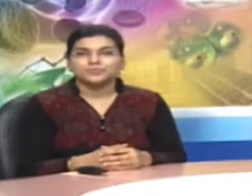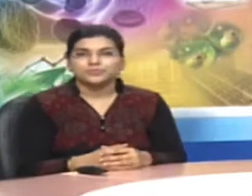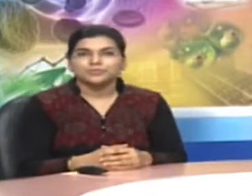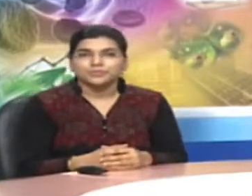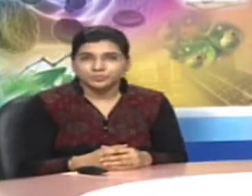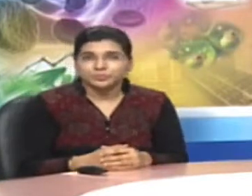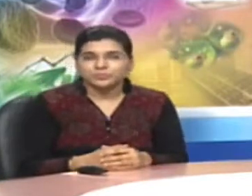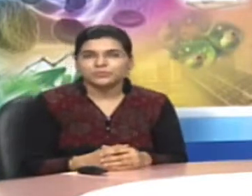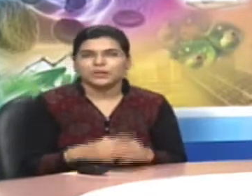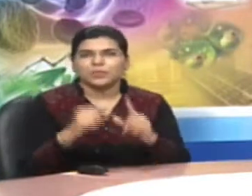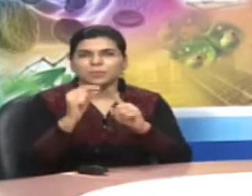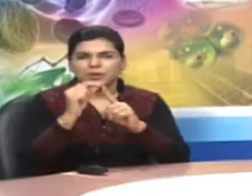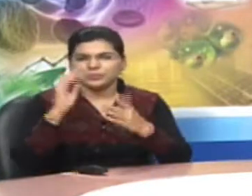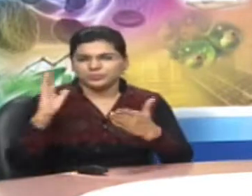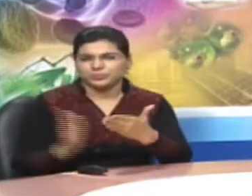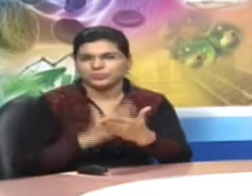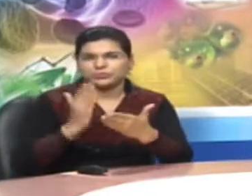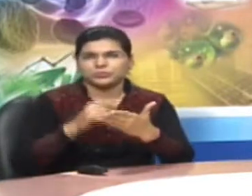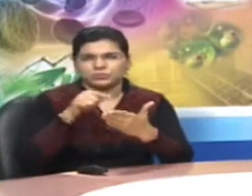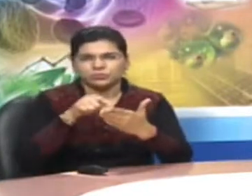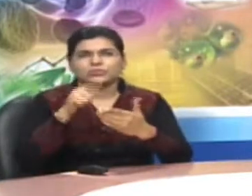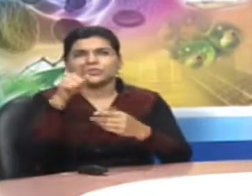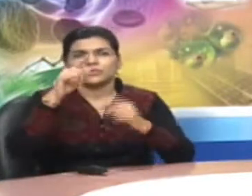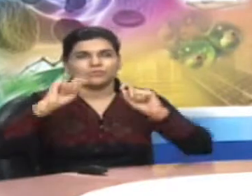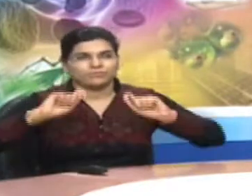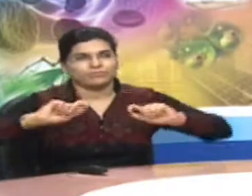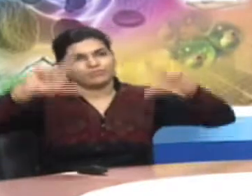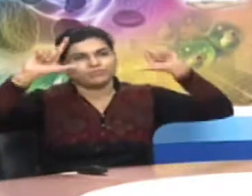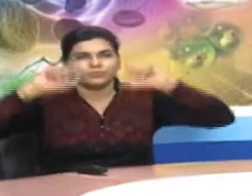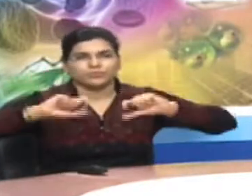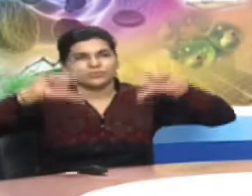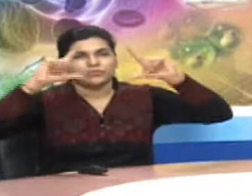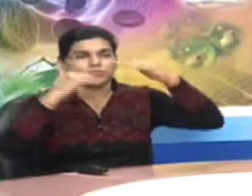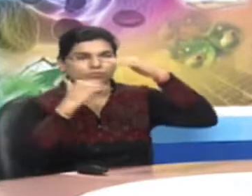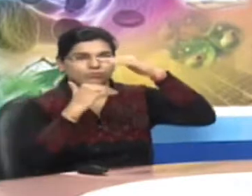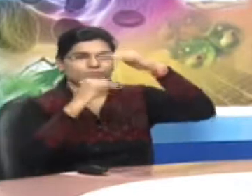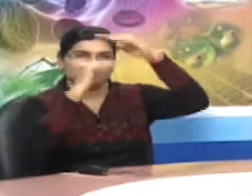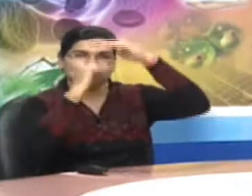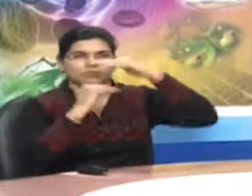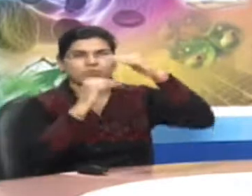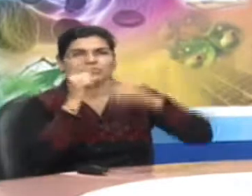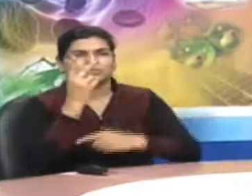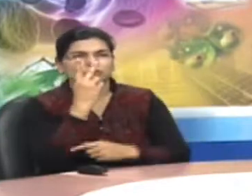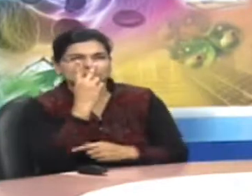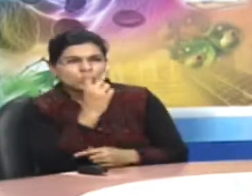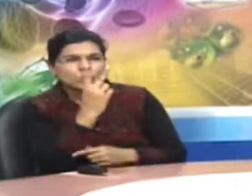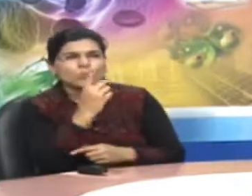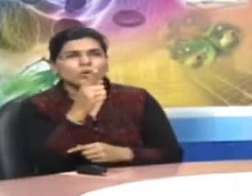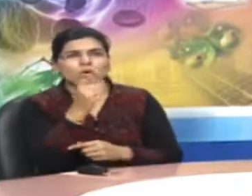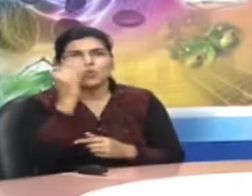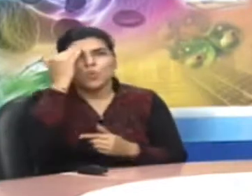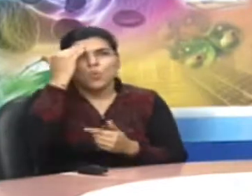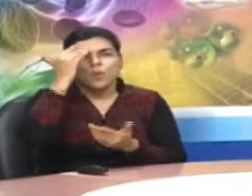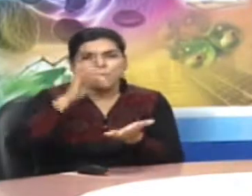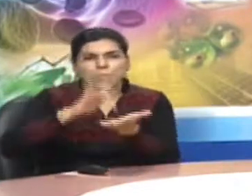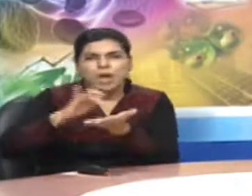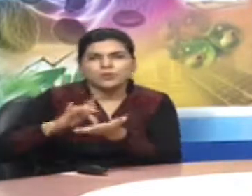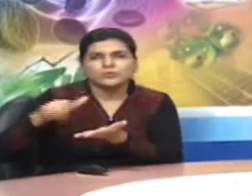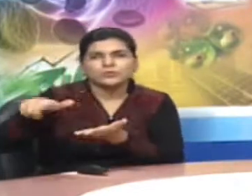So what do you see? How to set up page. You can set up your page in the ratio you want. You can add the